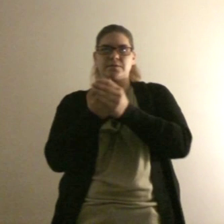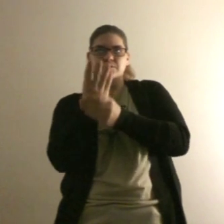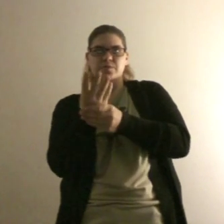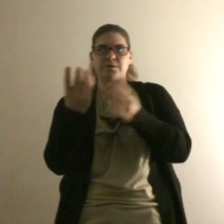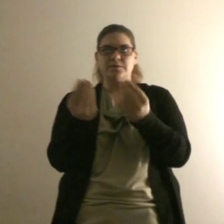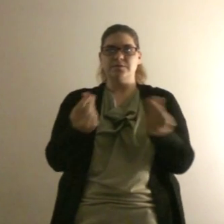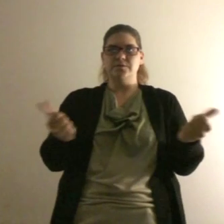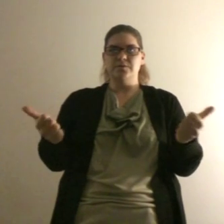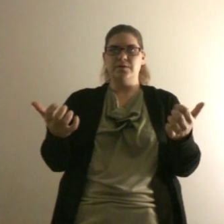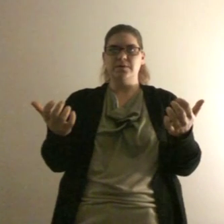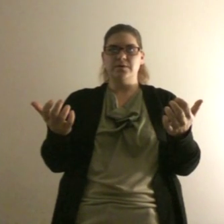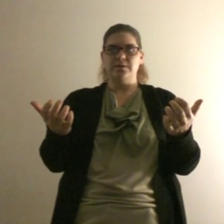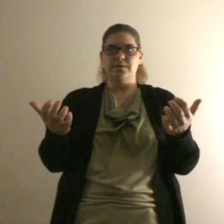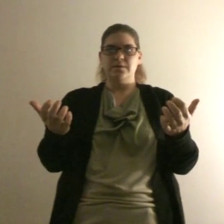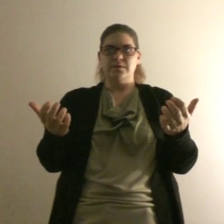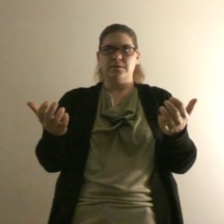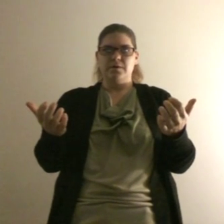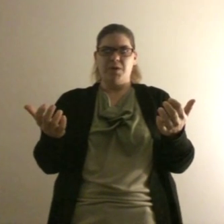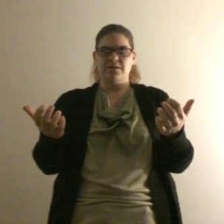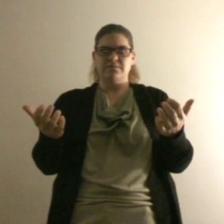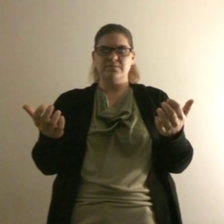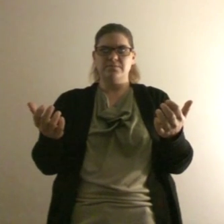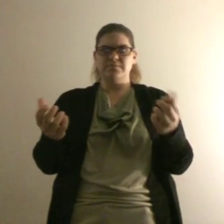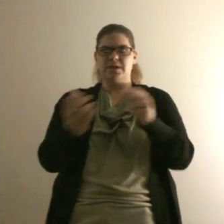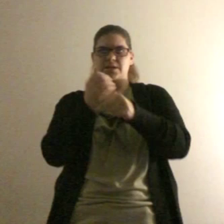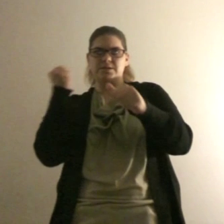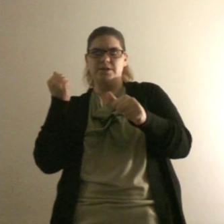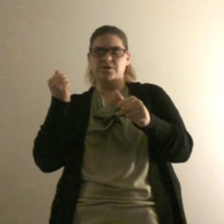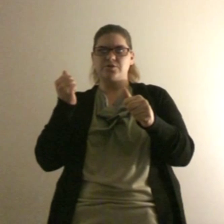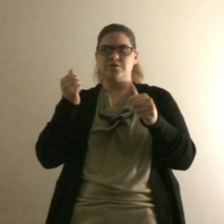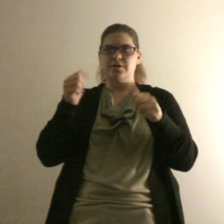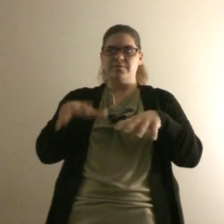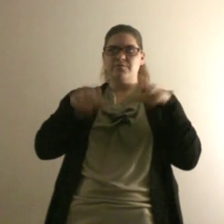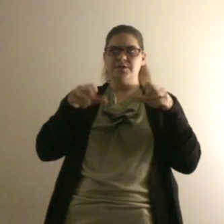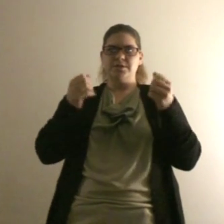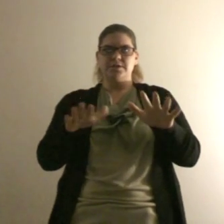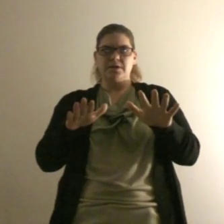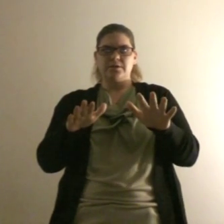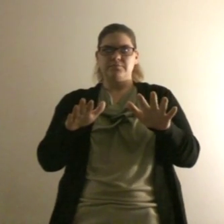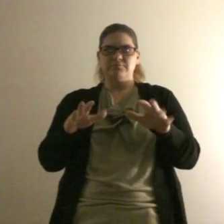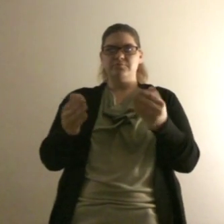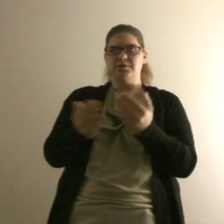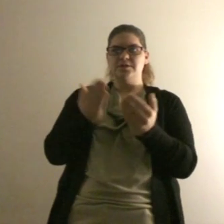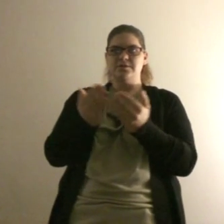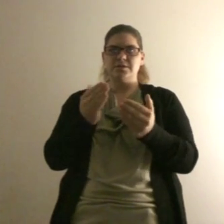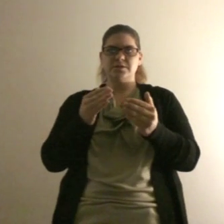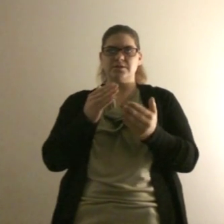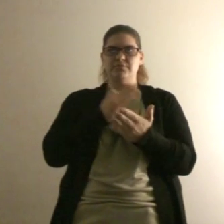past. These easy steps will yield healthy rose bushes. The bushes will shoot up quickly and